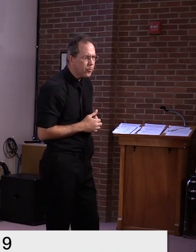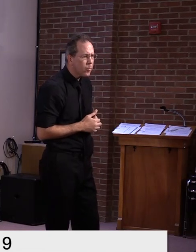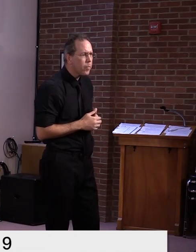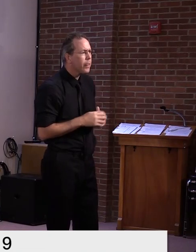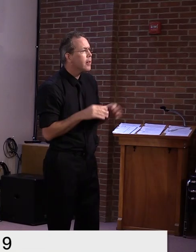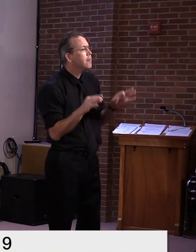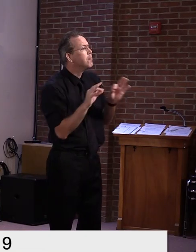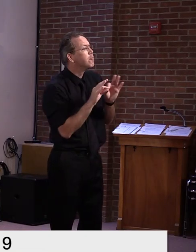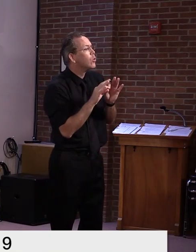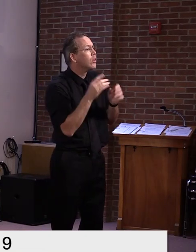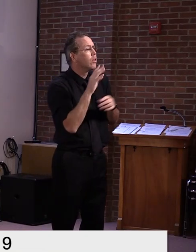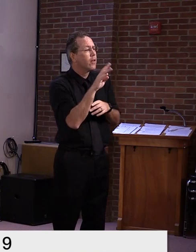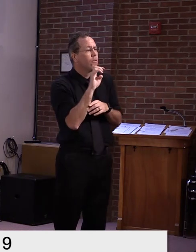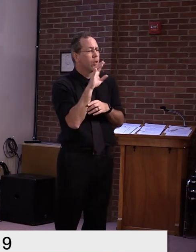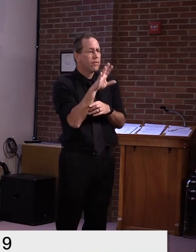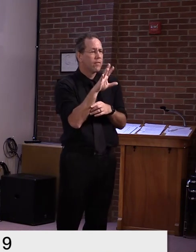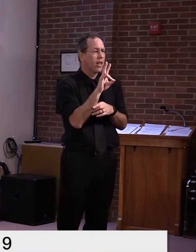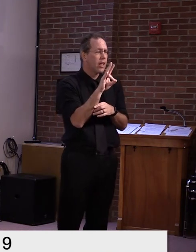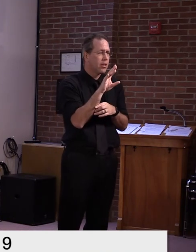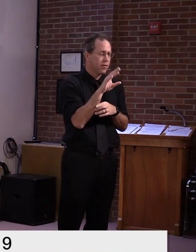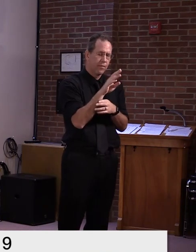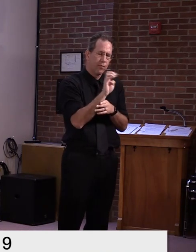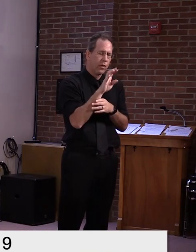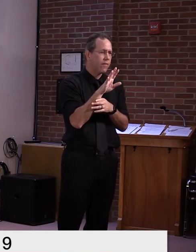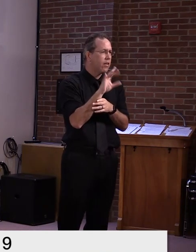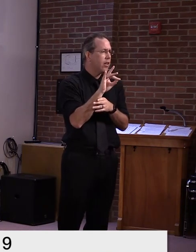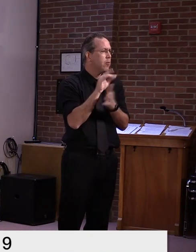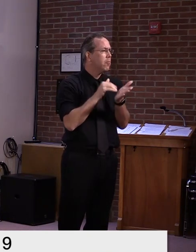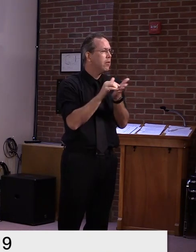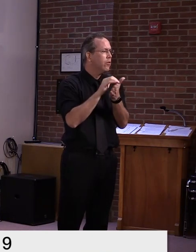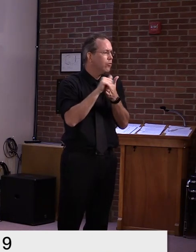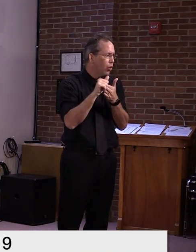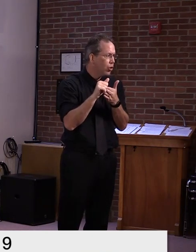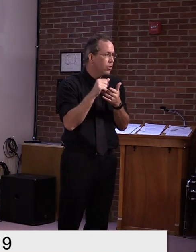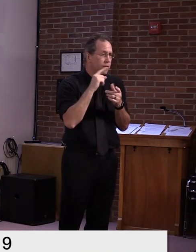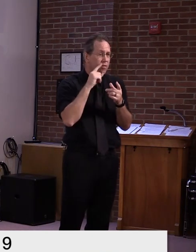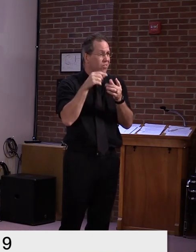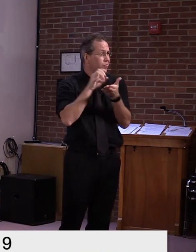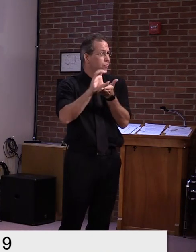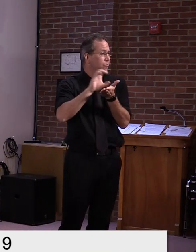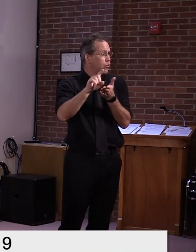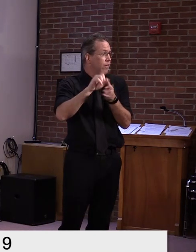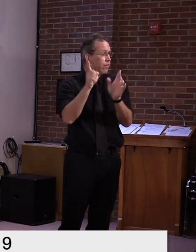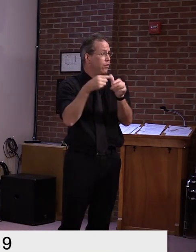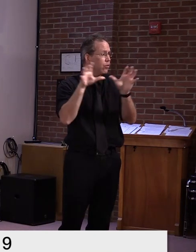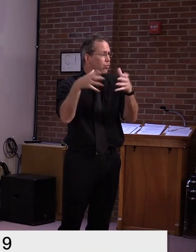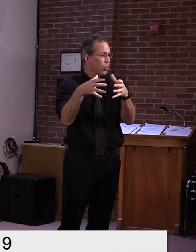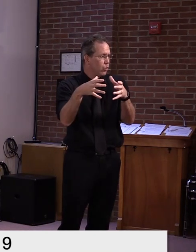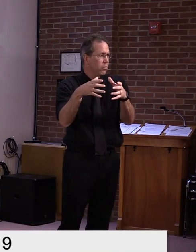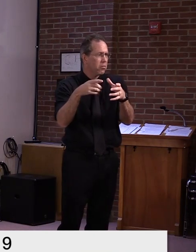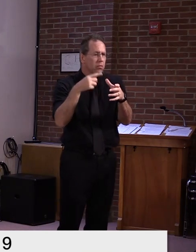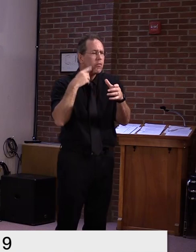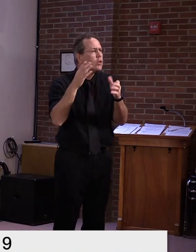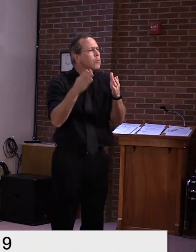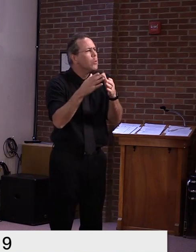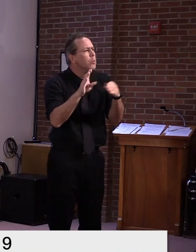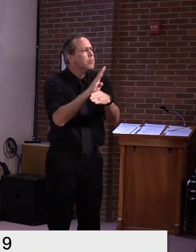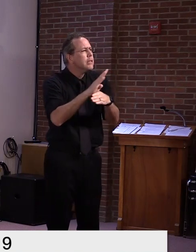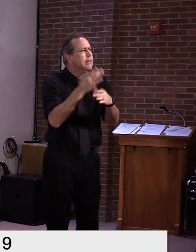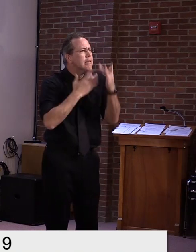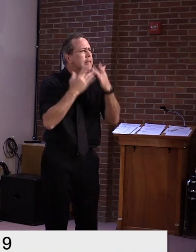$4,459,000. These are mostly smaller entities who were severely impacted because of